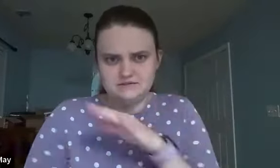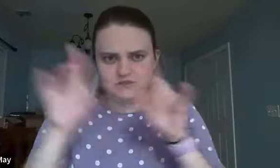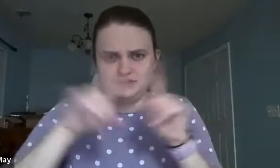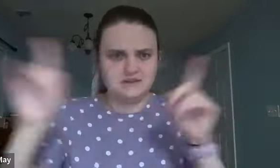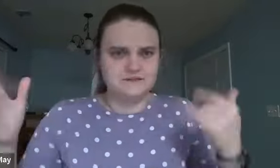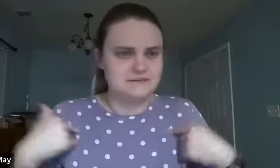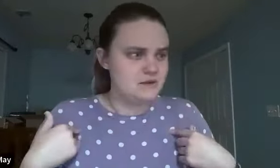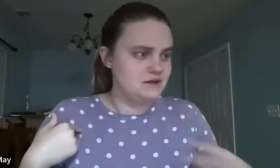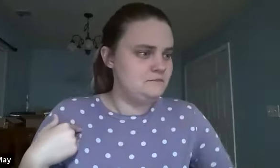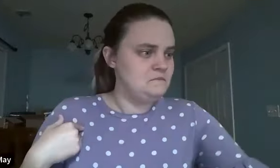There's a difference in my mind.